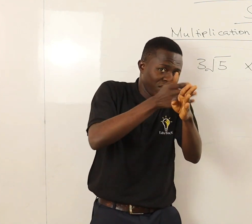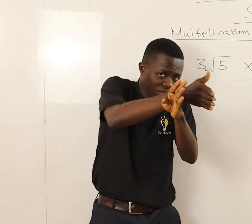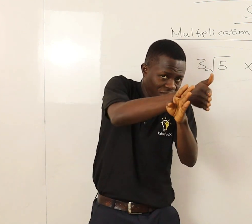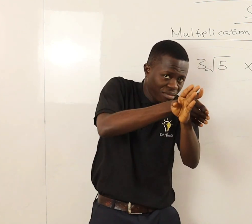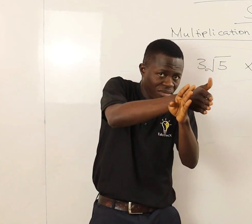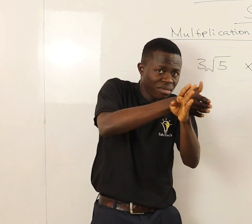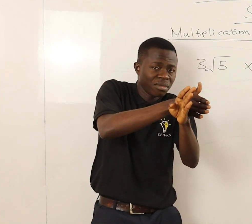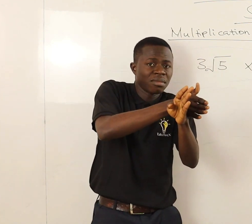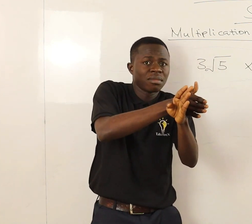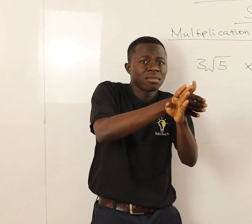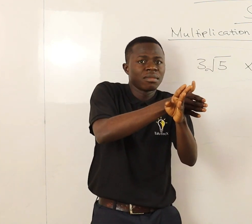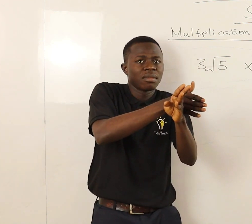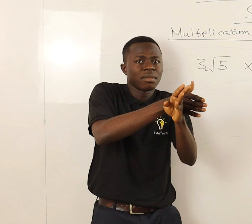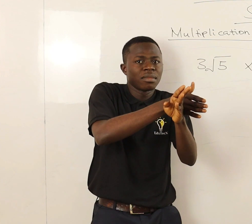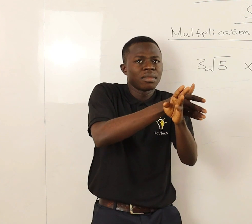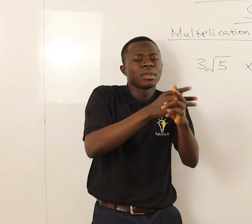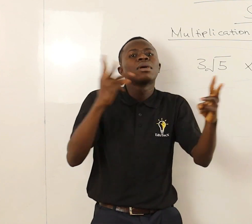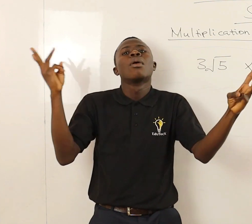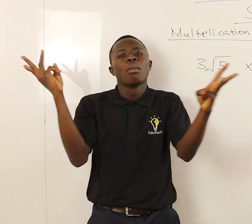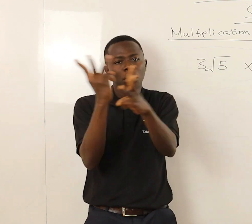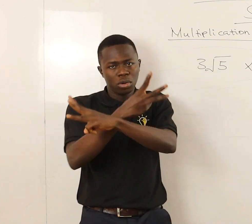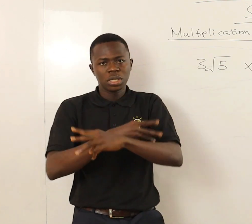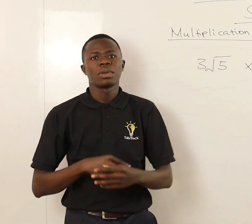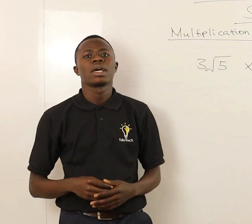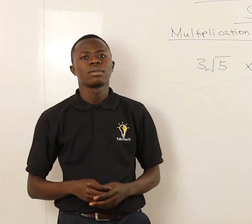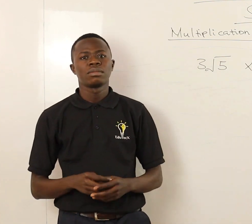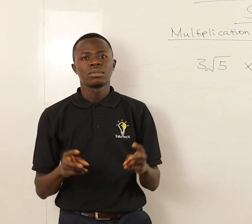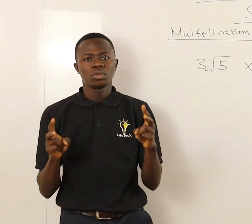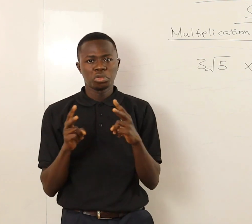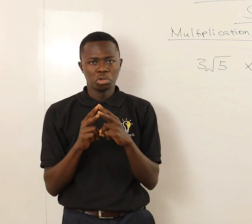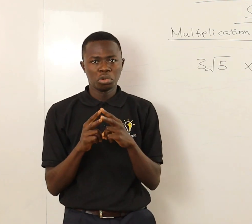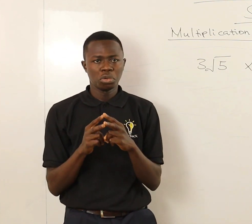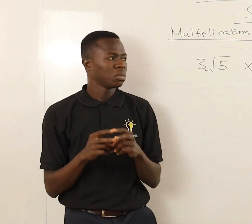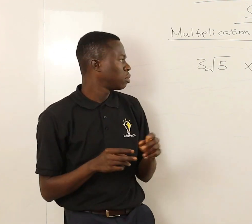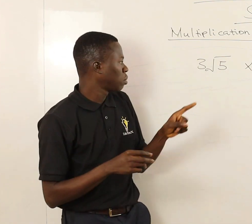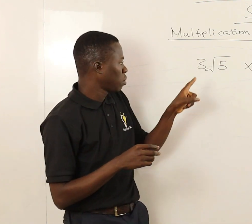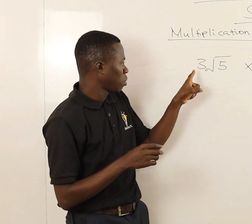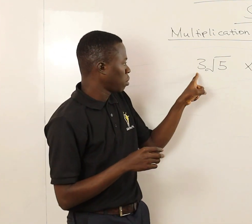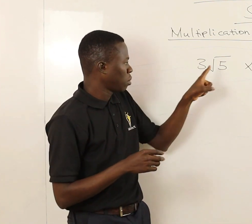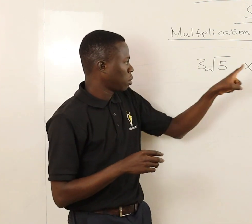by 4. So when you do this, are we done with the question? Is that our final answer?